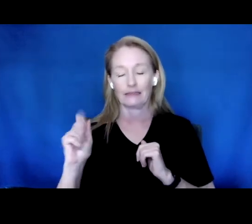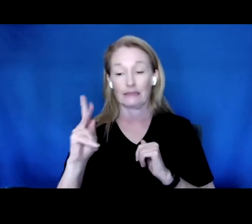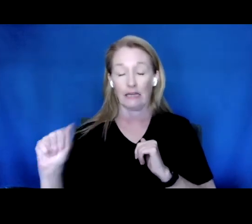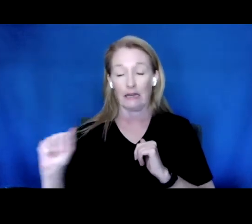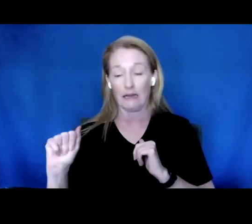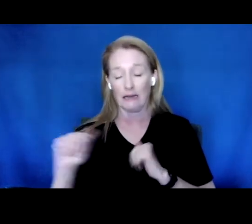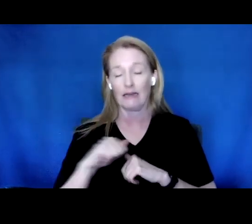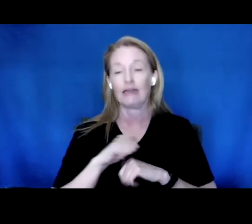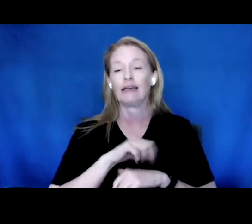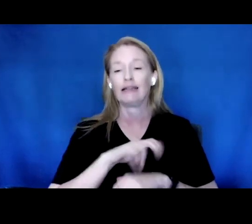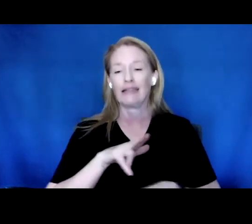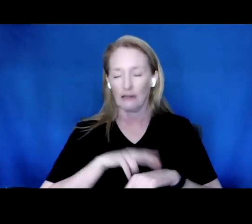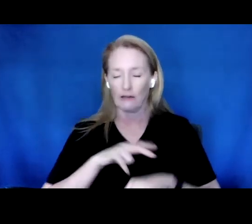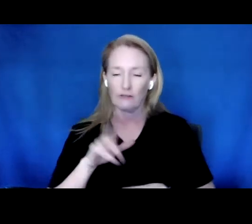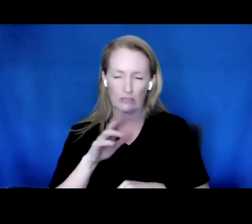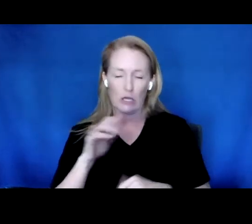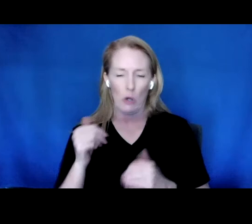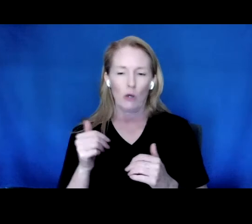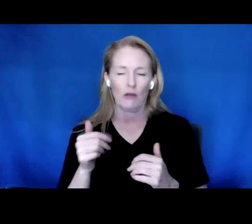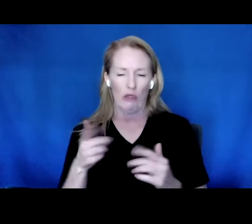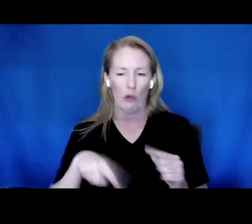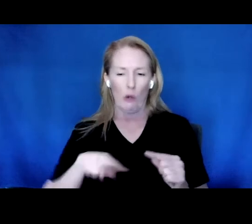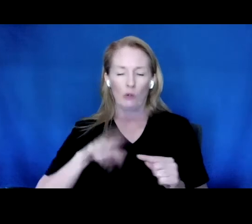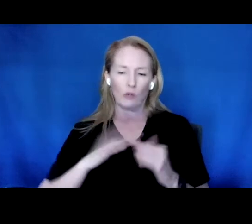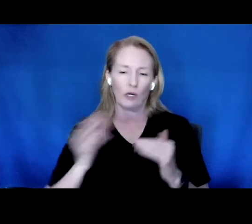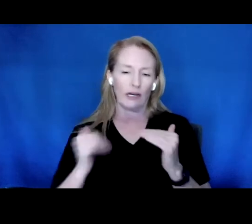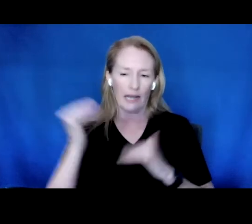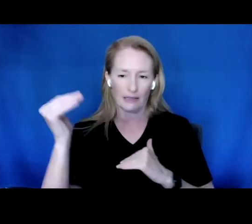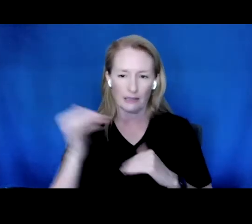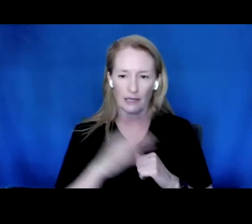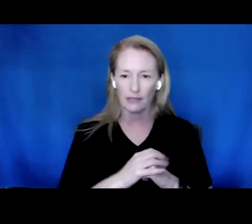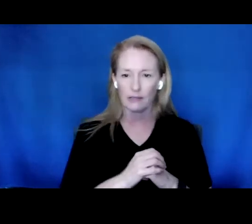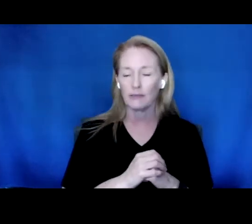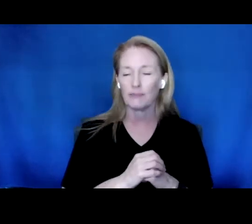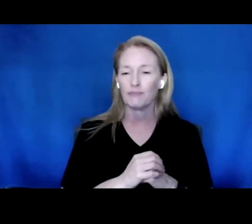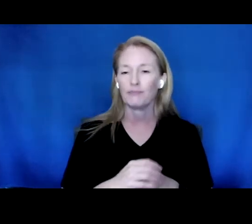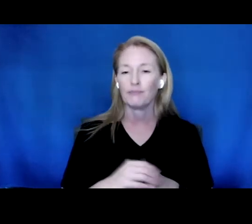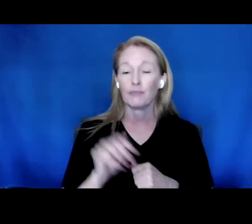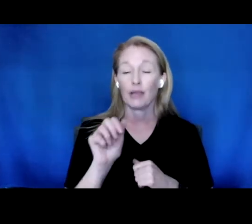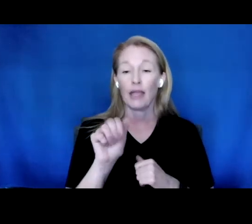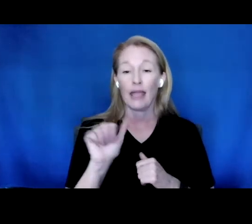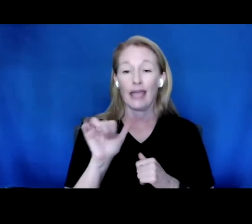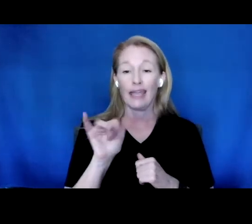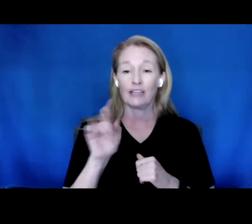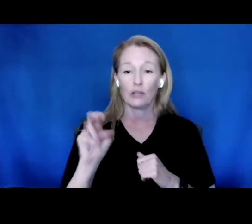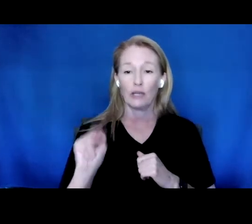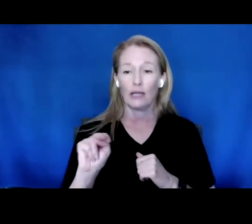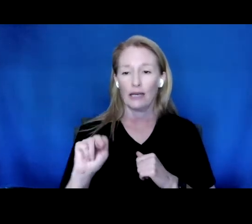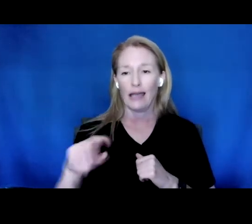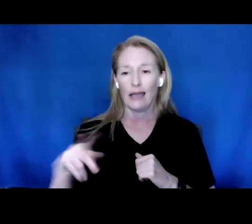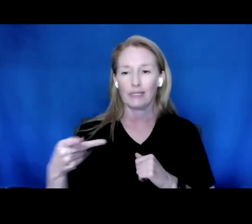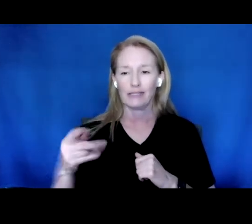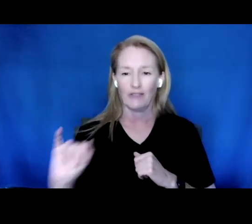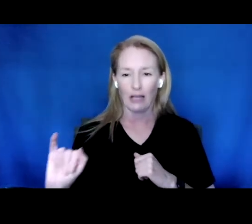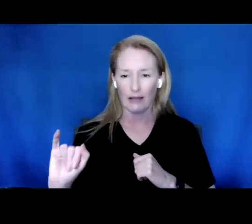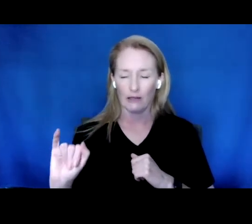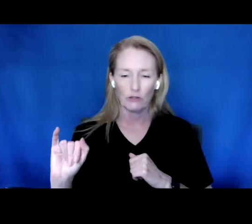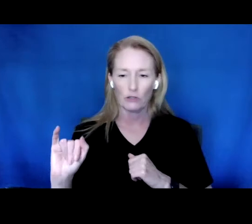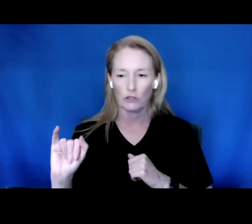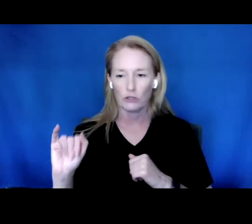When we look at Asian and Pacific Islanders, they actually have no excess deaths at all.